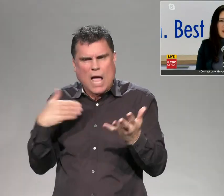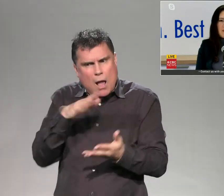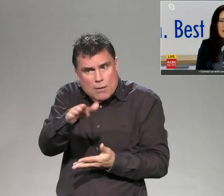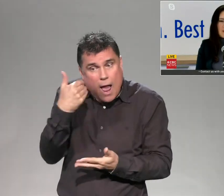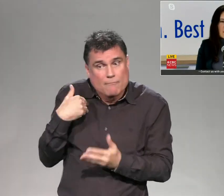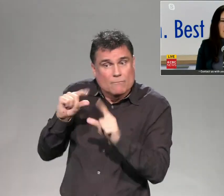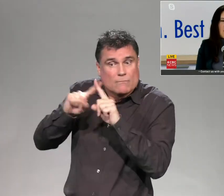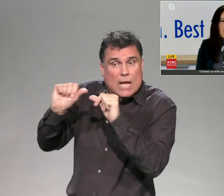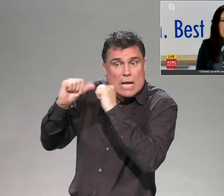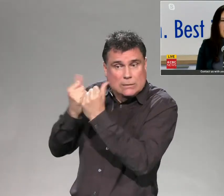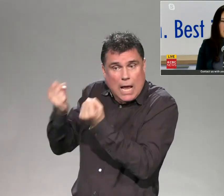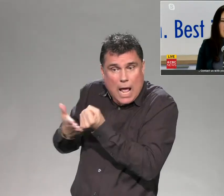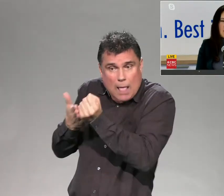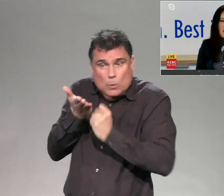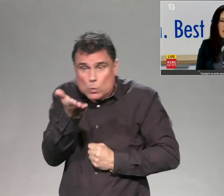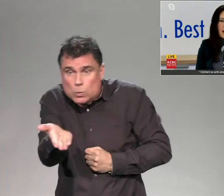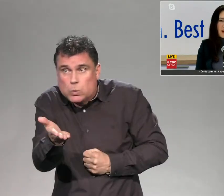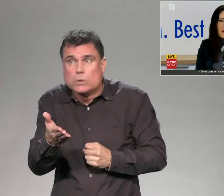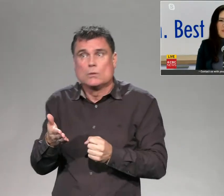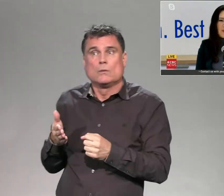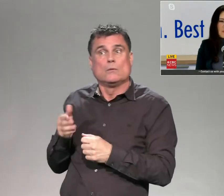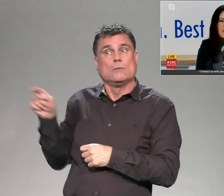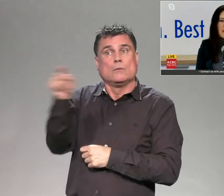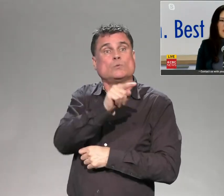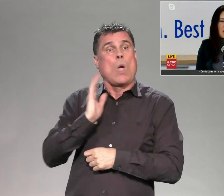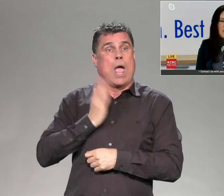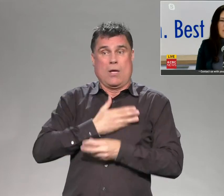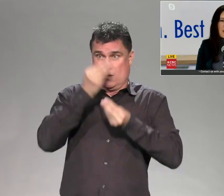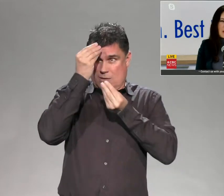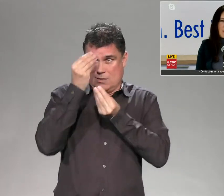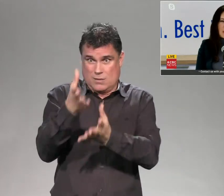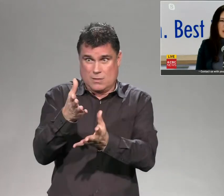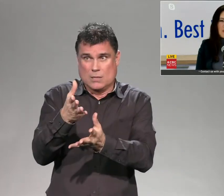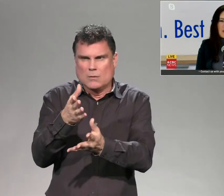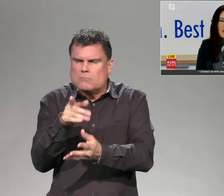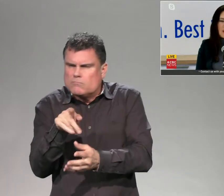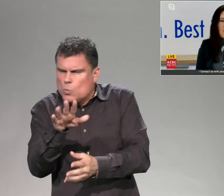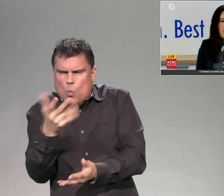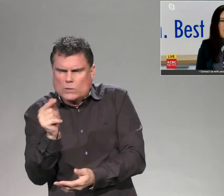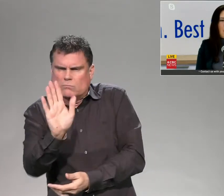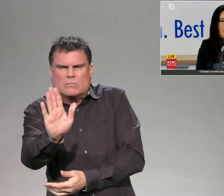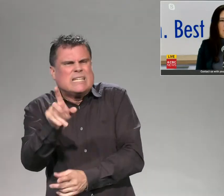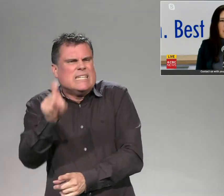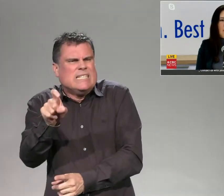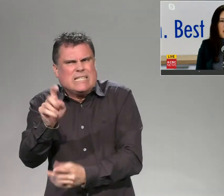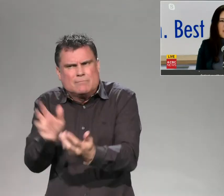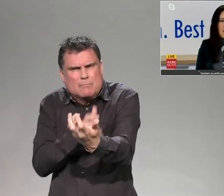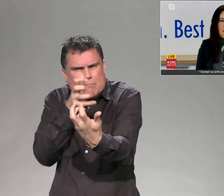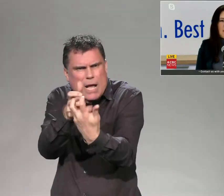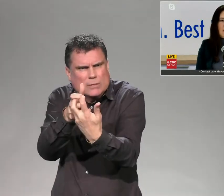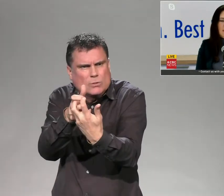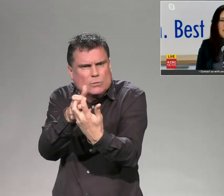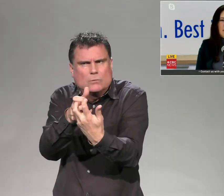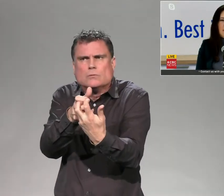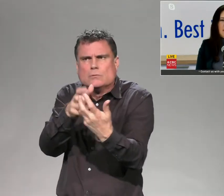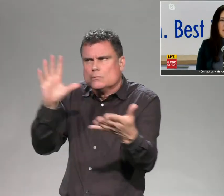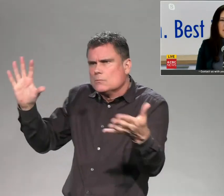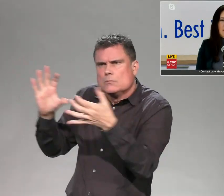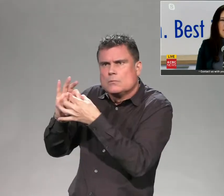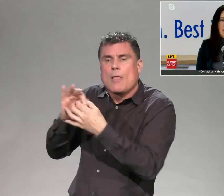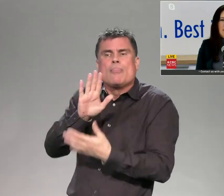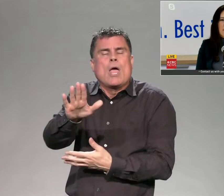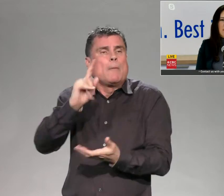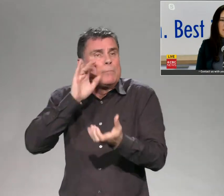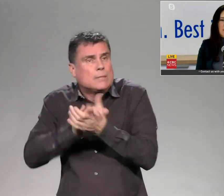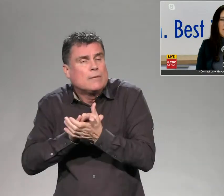vaccine safety. So all of those endeavors have helped to outreach into that street entrenched and very vulnerable population. Are you worried, though,